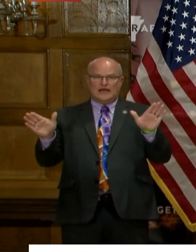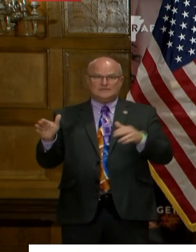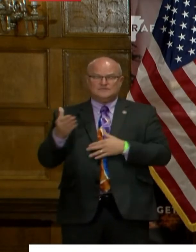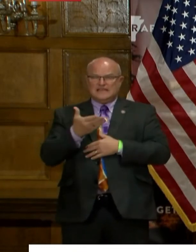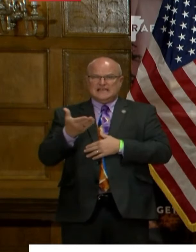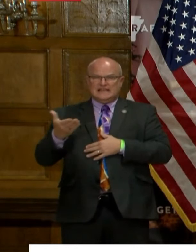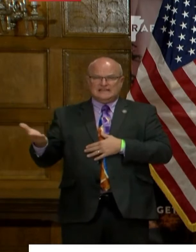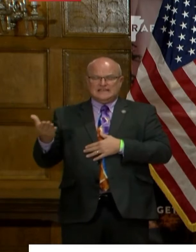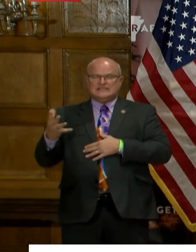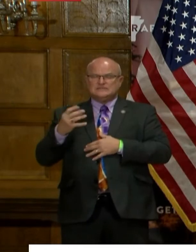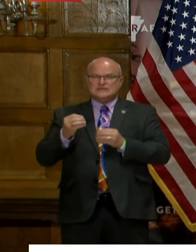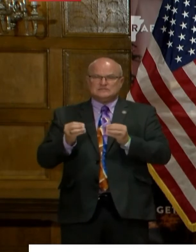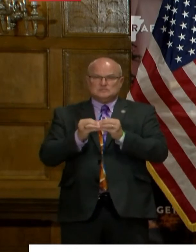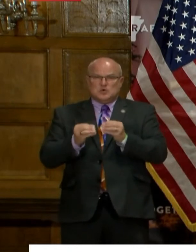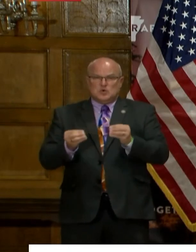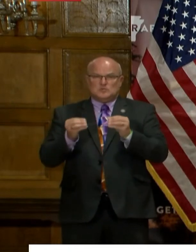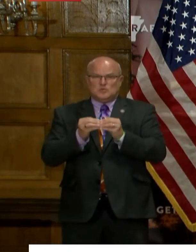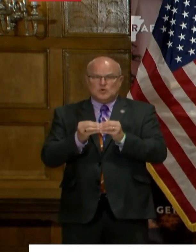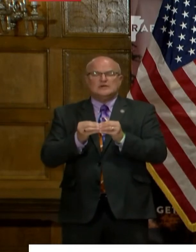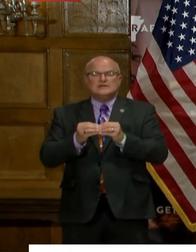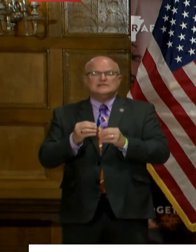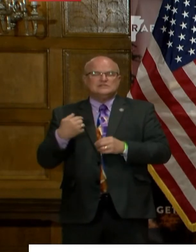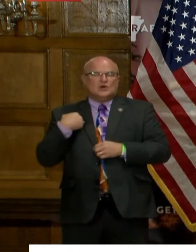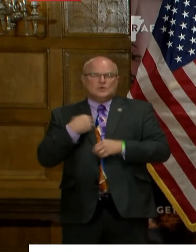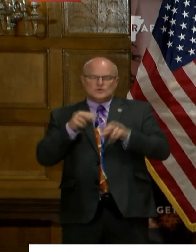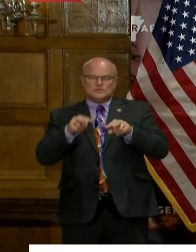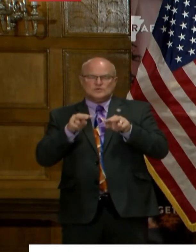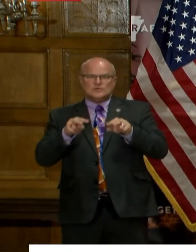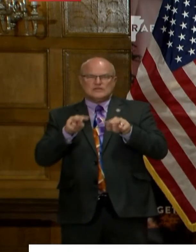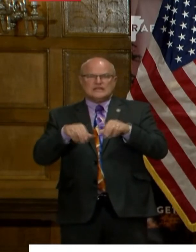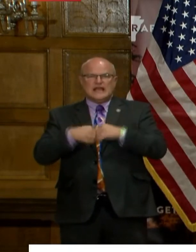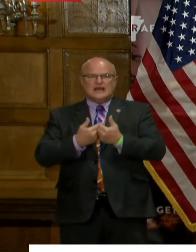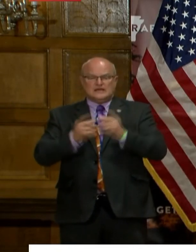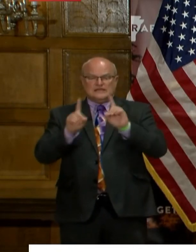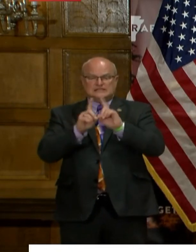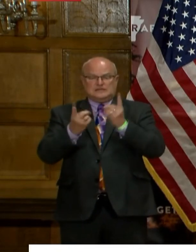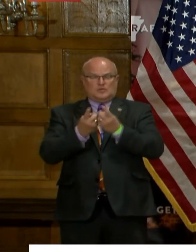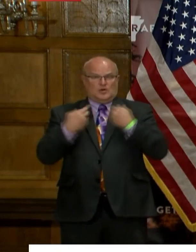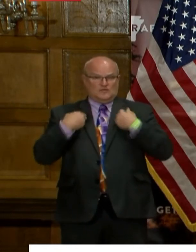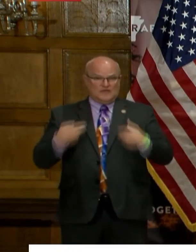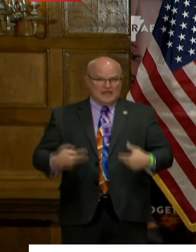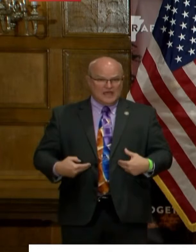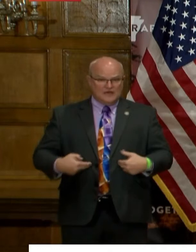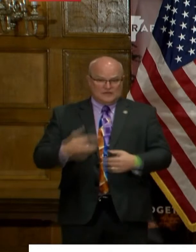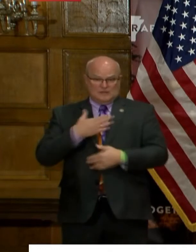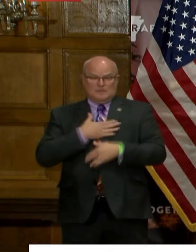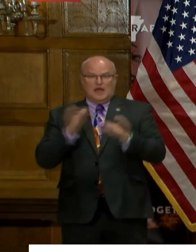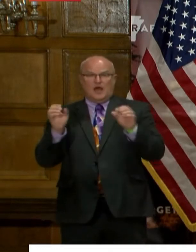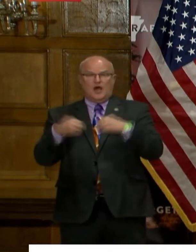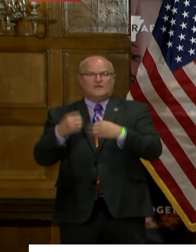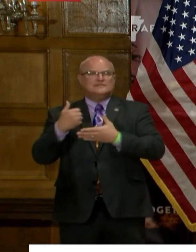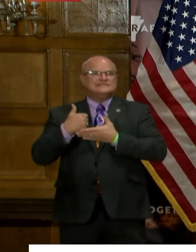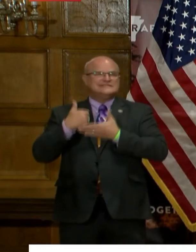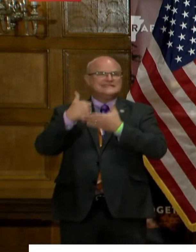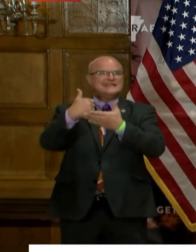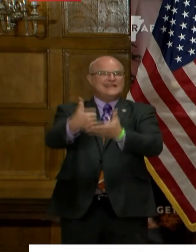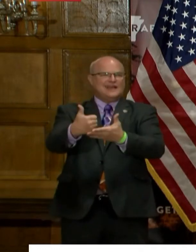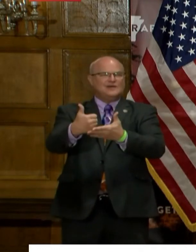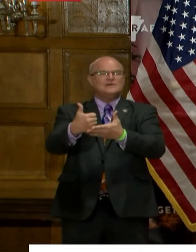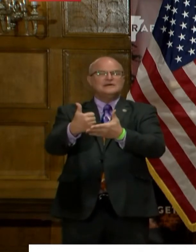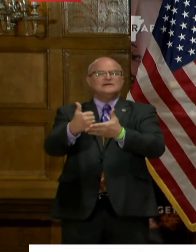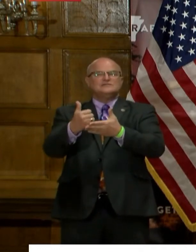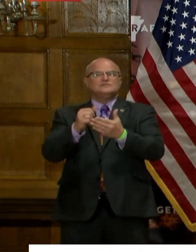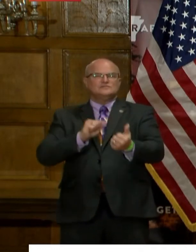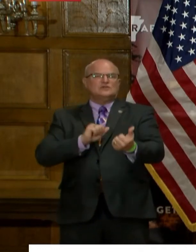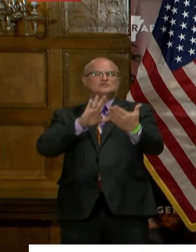we're looking at ways that we, through the Department of Health and from my office, can be helpful to address